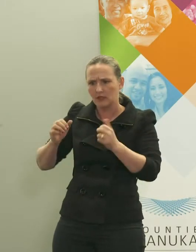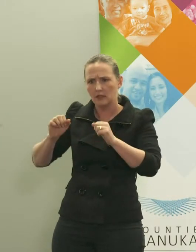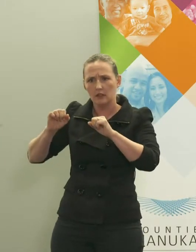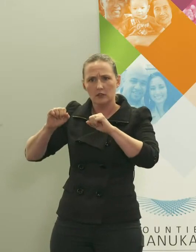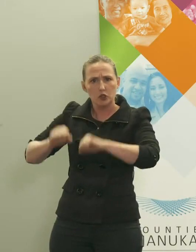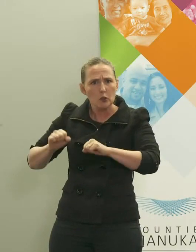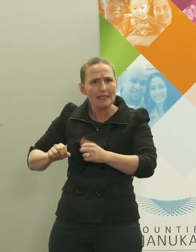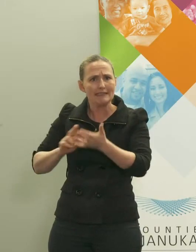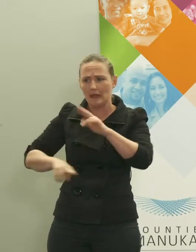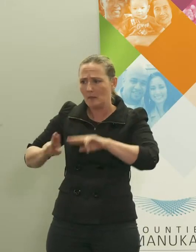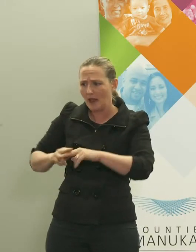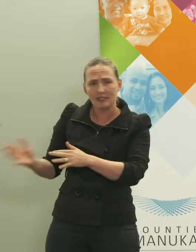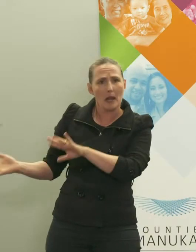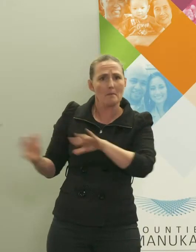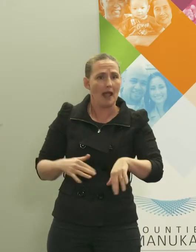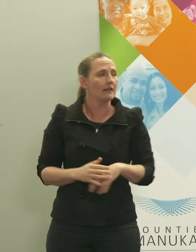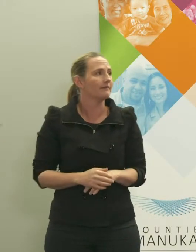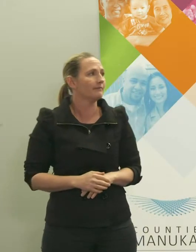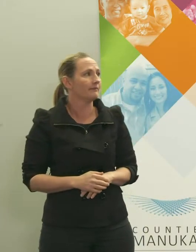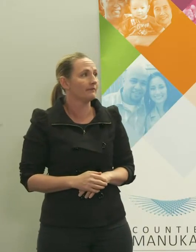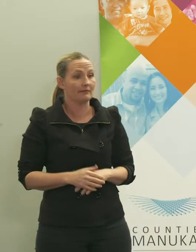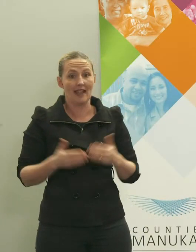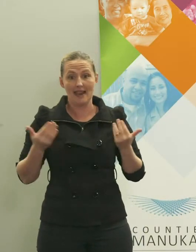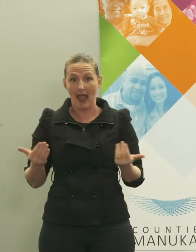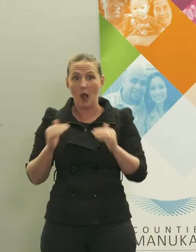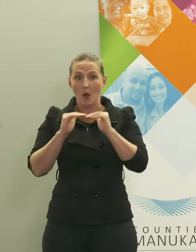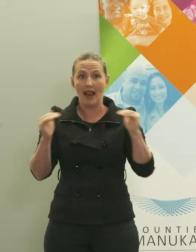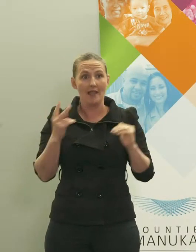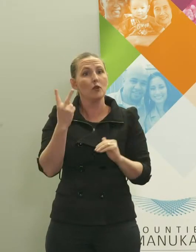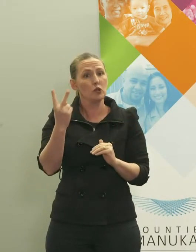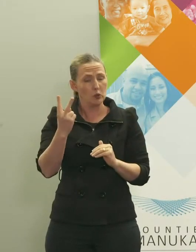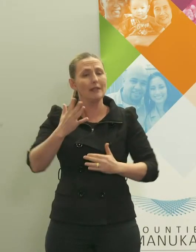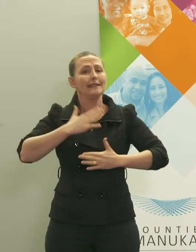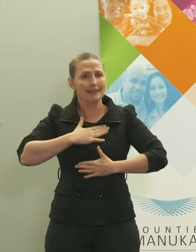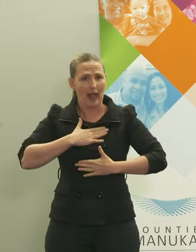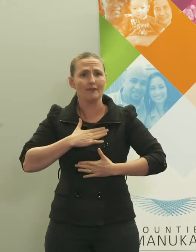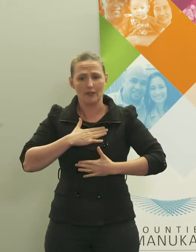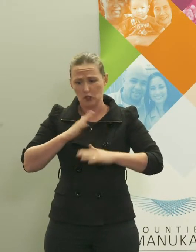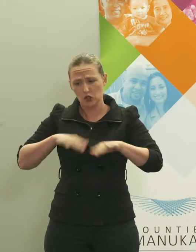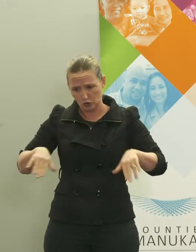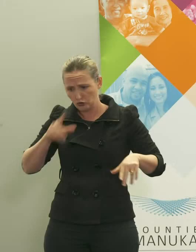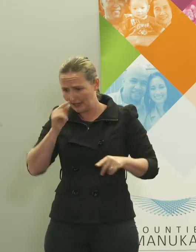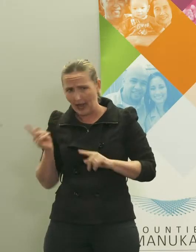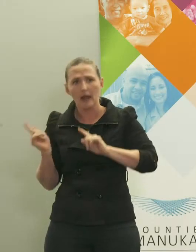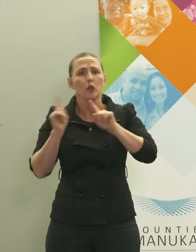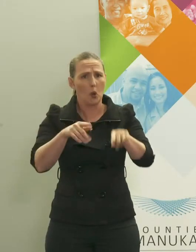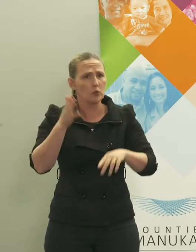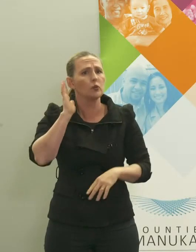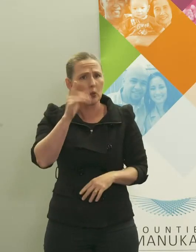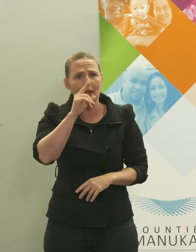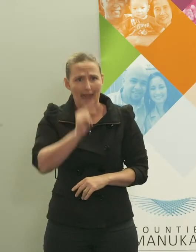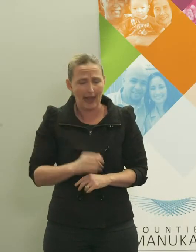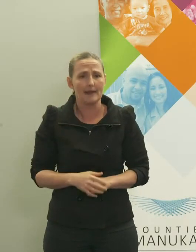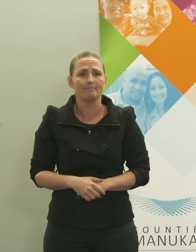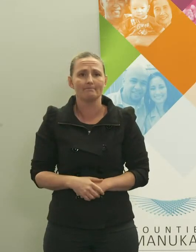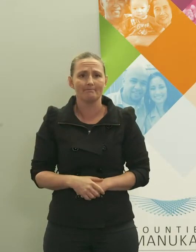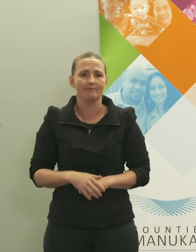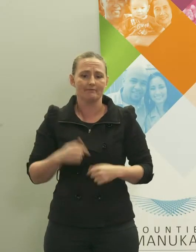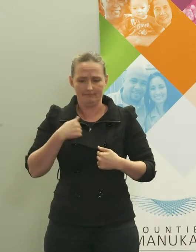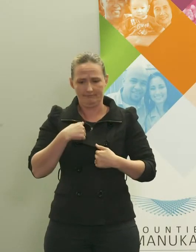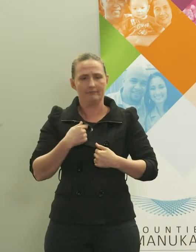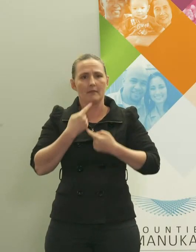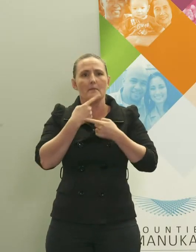level 2, it is safe to send your kids back to school. So that is the key message. We get we have this